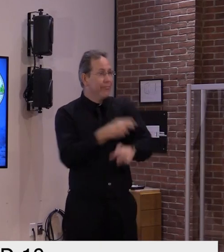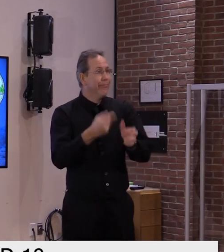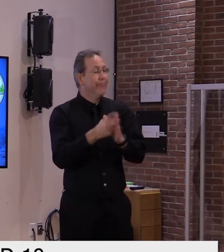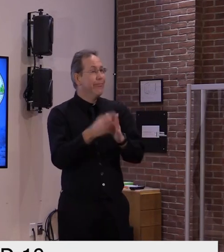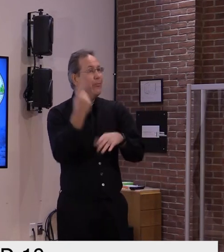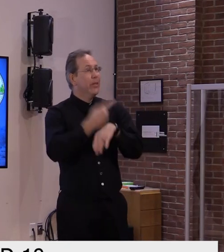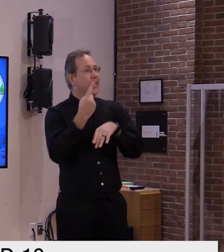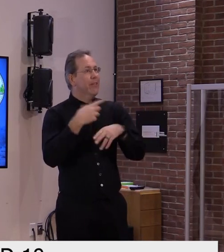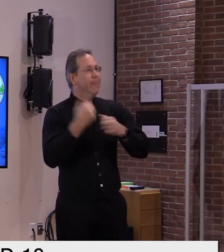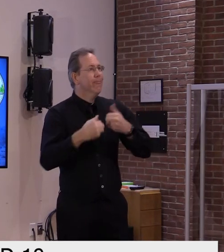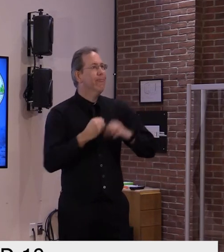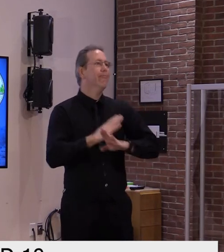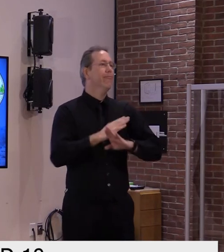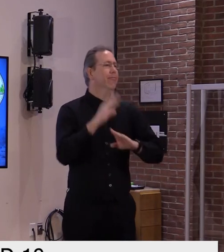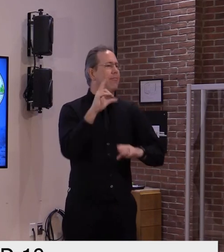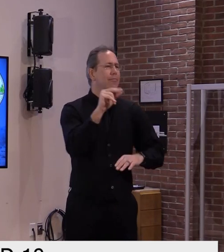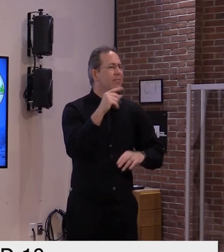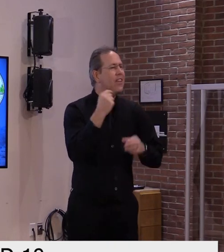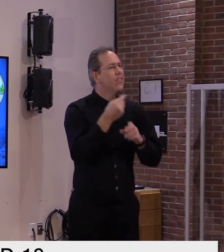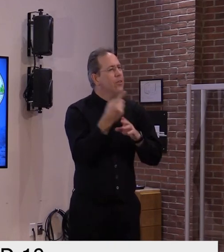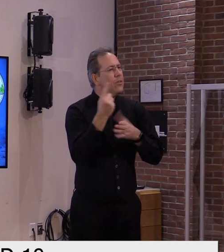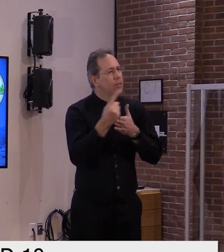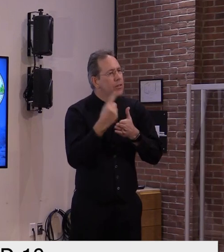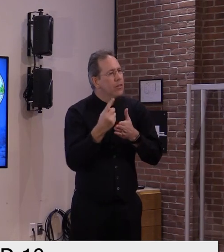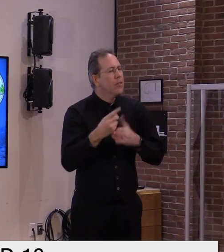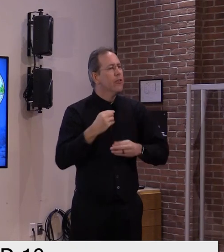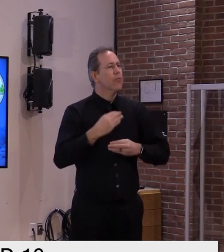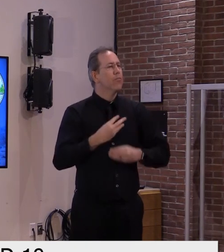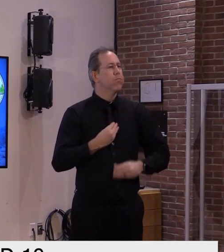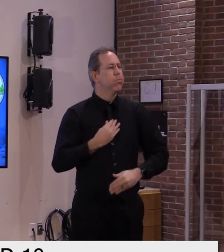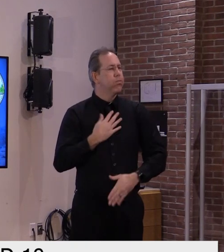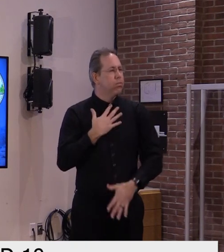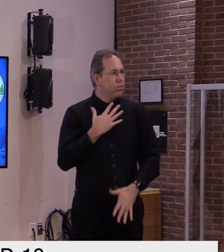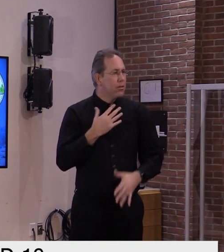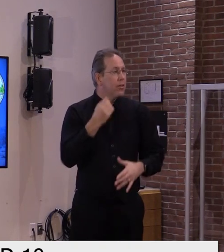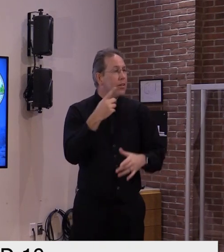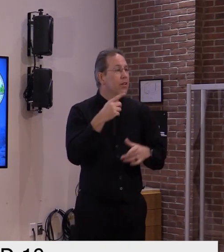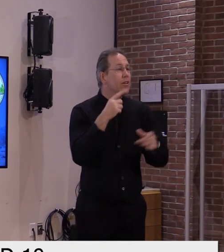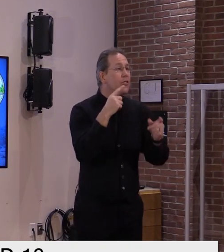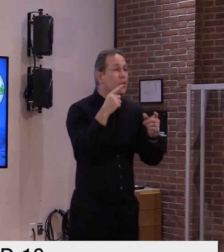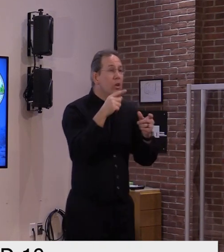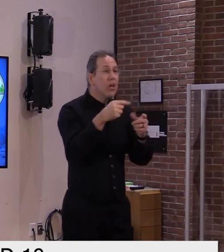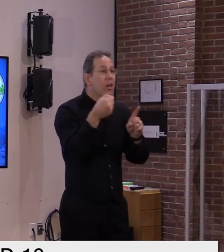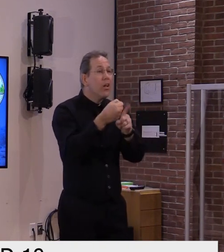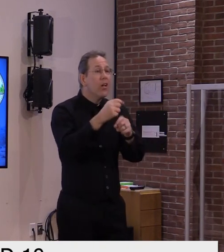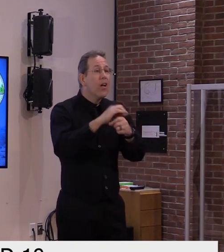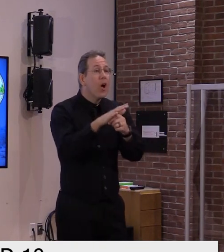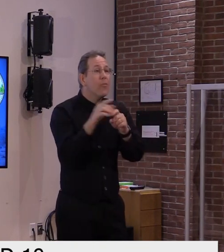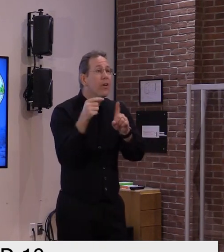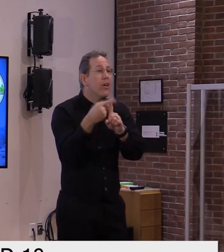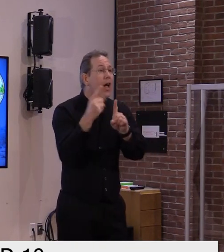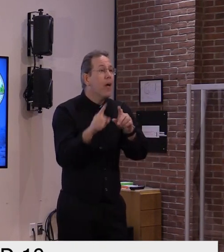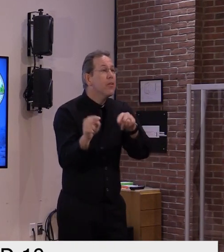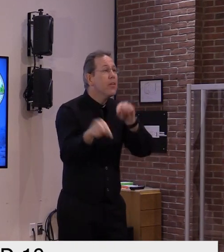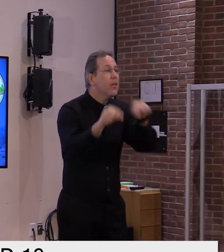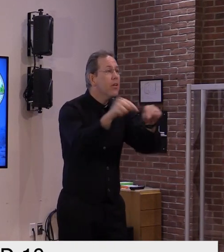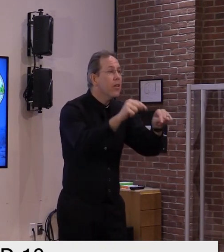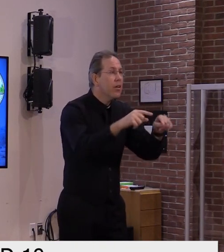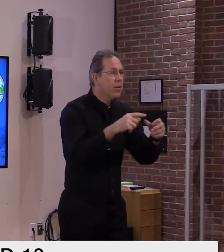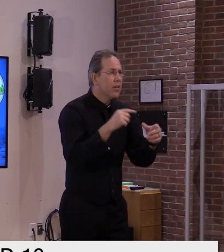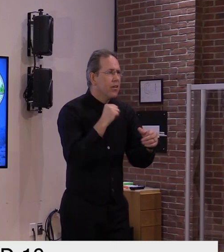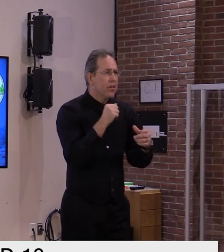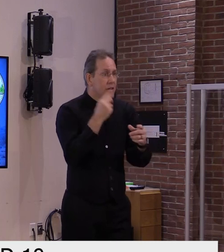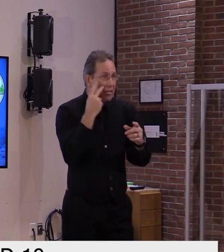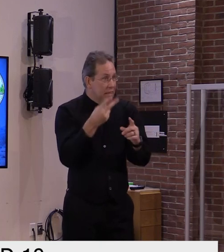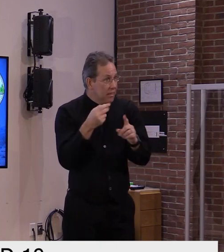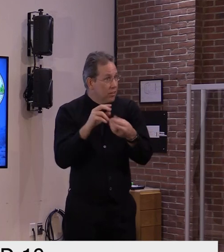our table of outbreaks, you're not seeing significant growth in many of the facilities. Many of the facilities are on